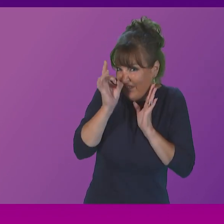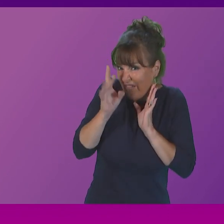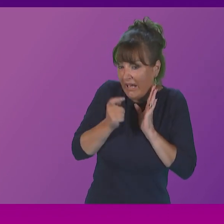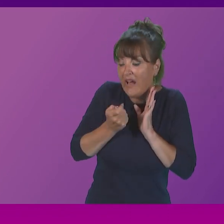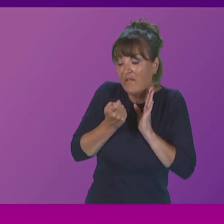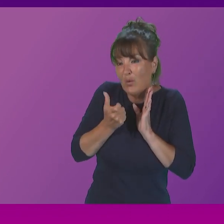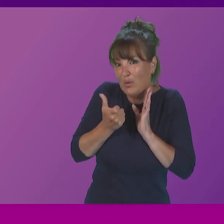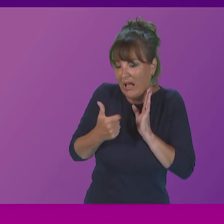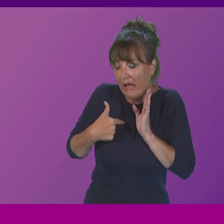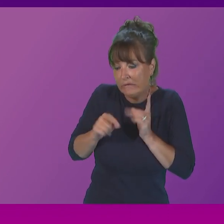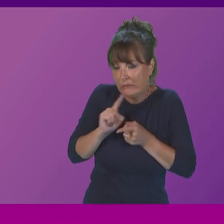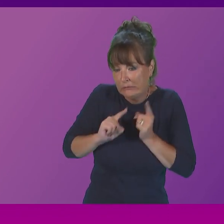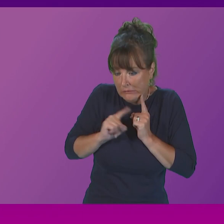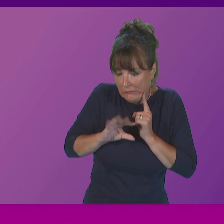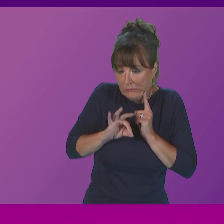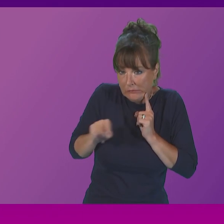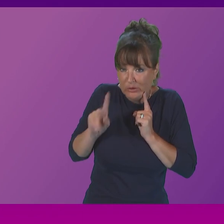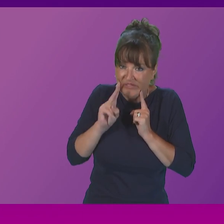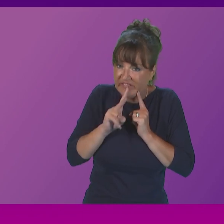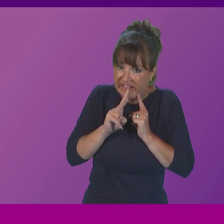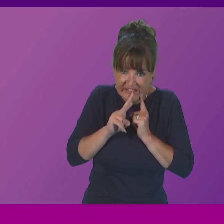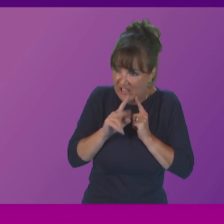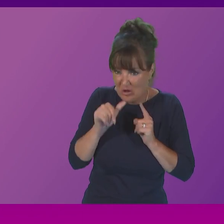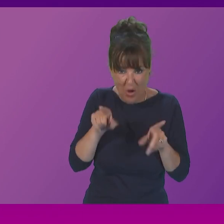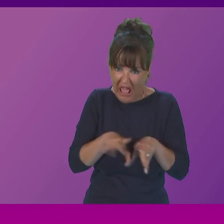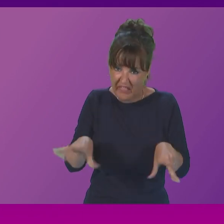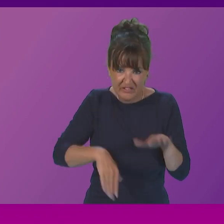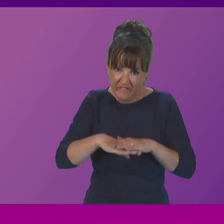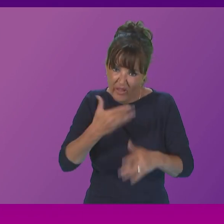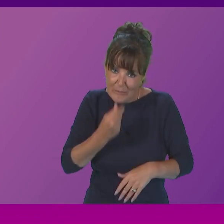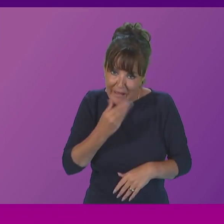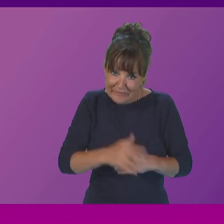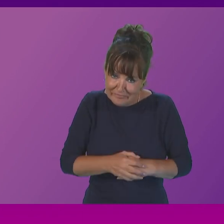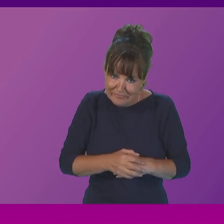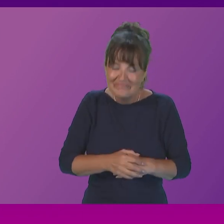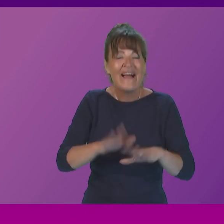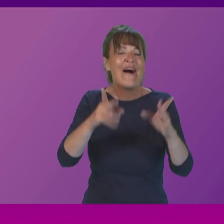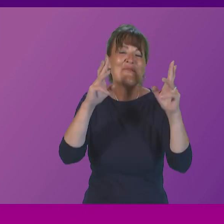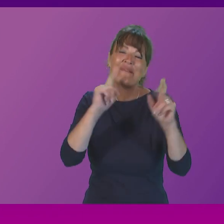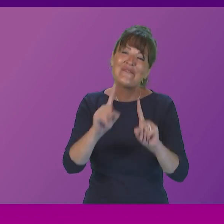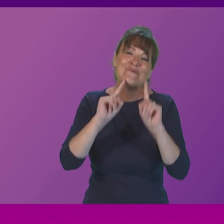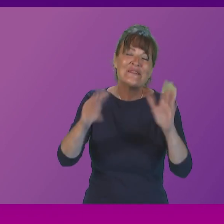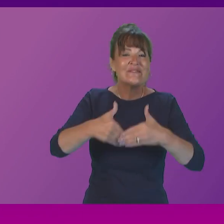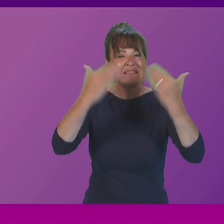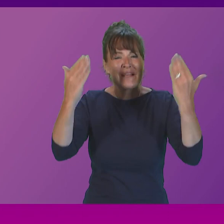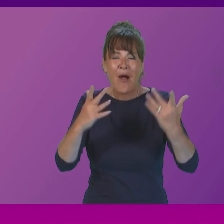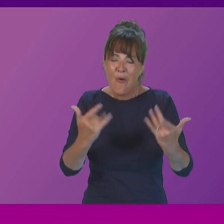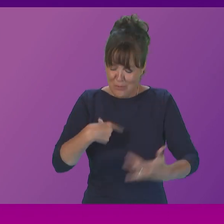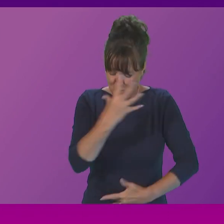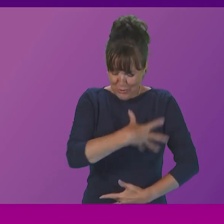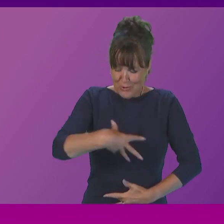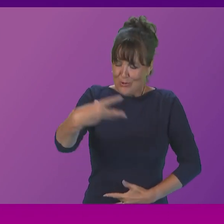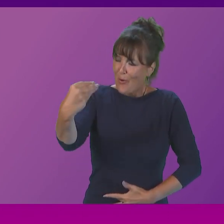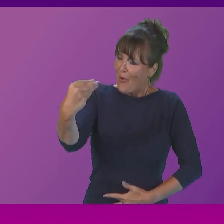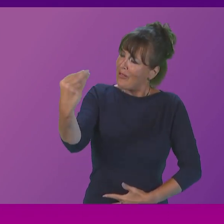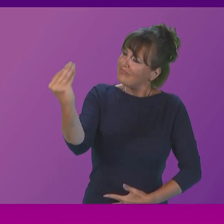the meetings I'm going to have to endure Monday through to Friday that don't look like this. I hope you have a wonderful day. I hope it's soul nourishing. I hope